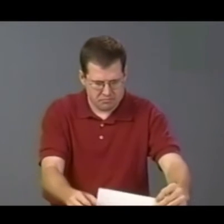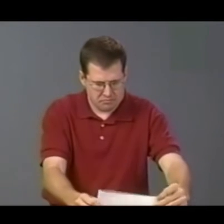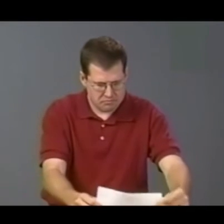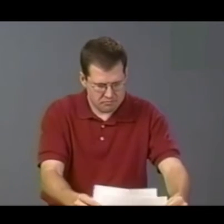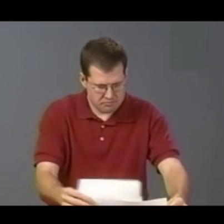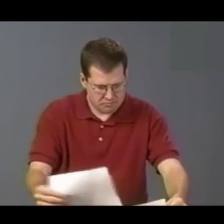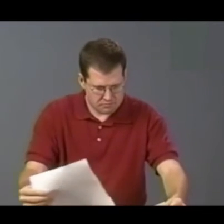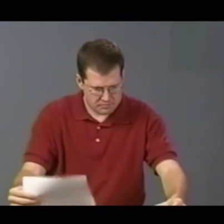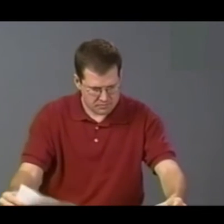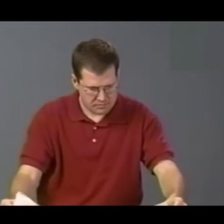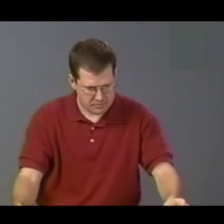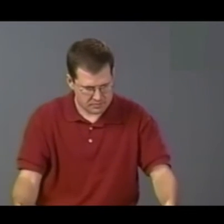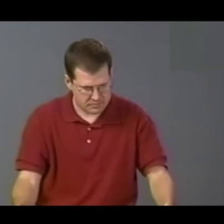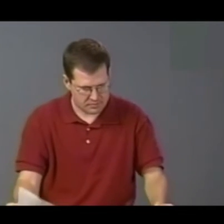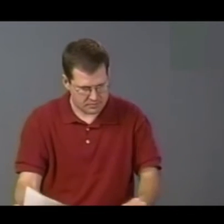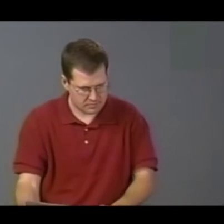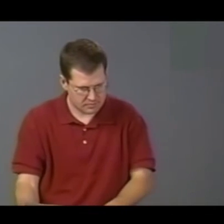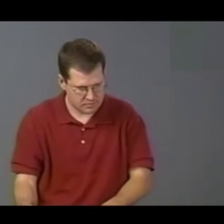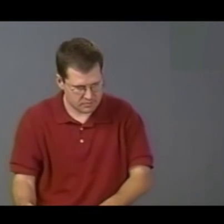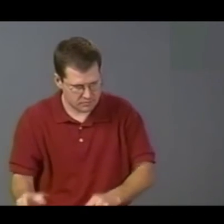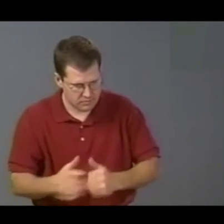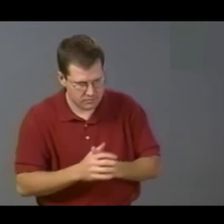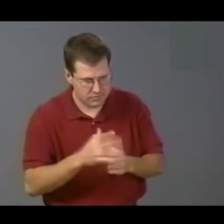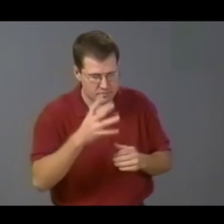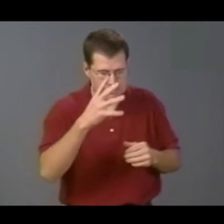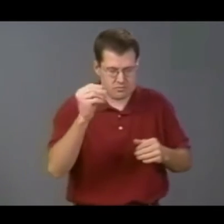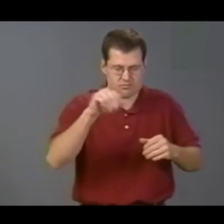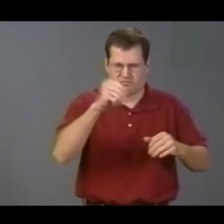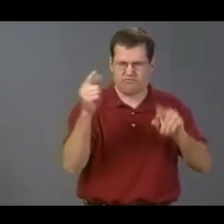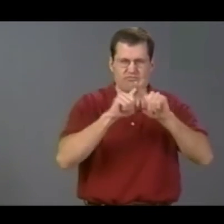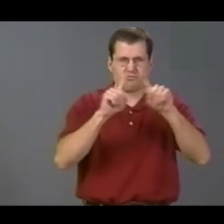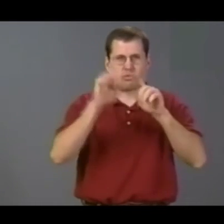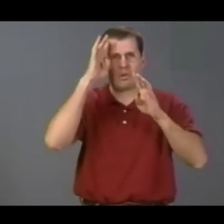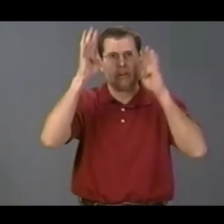Just a baseline to kind of go by.